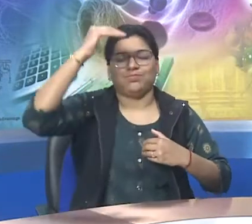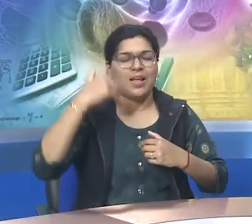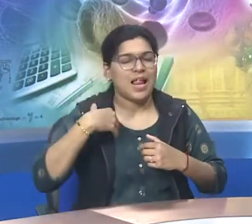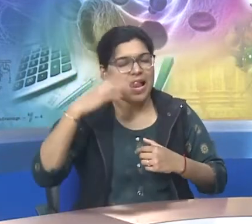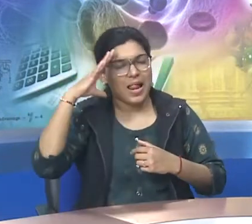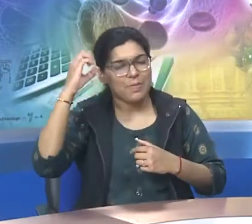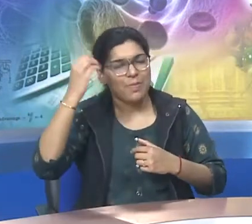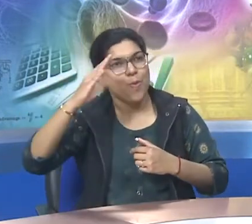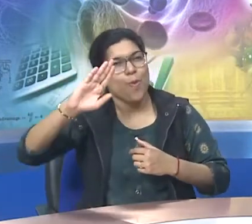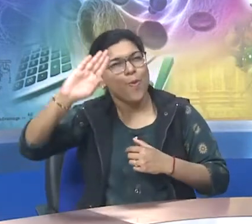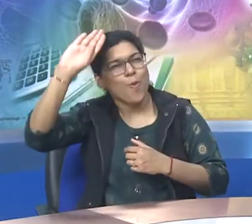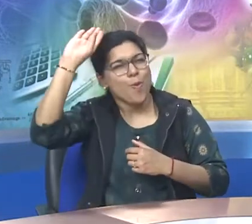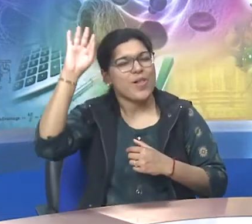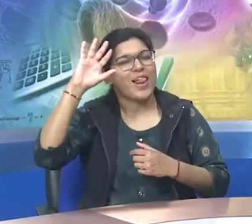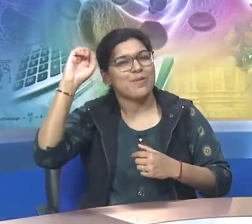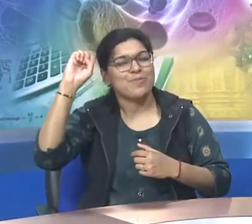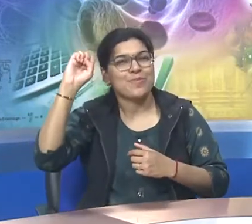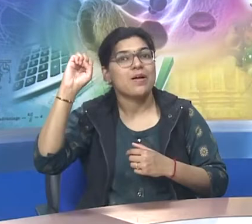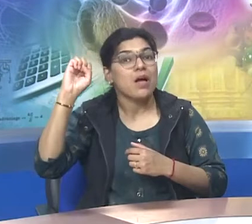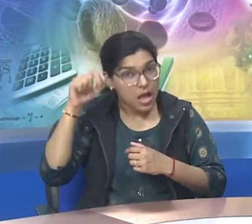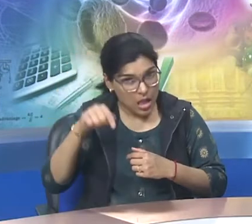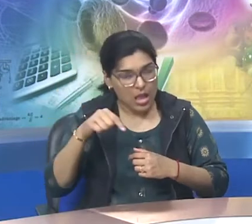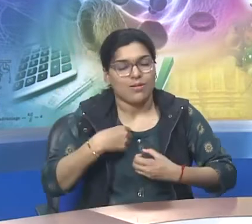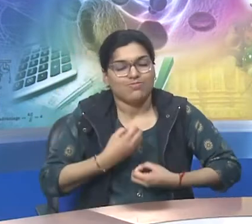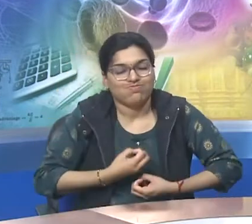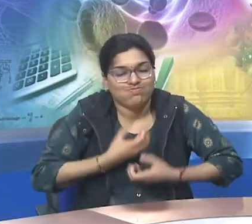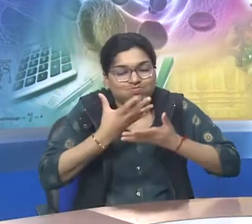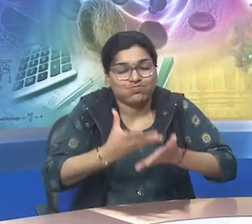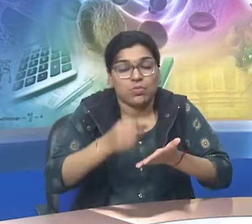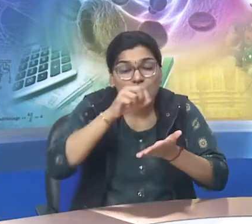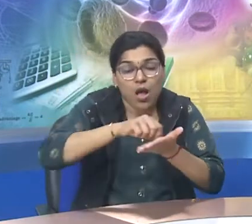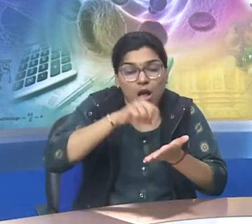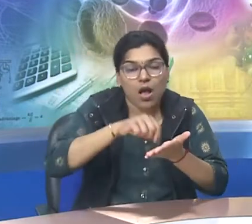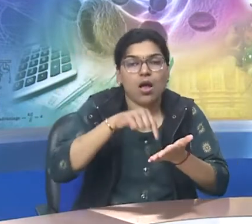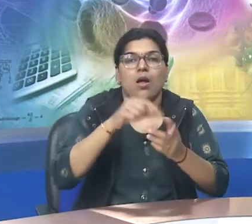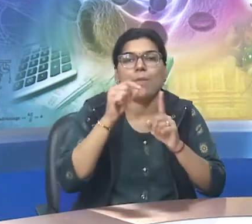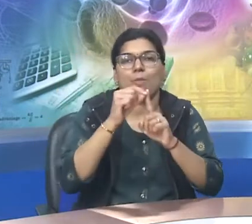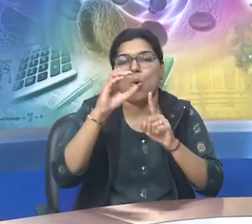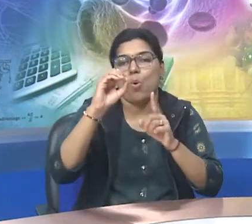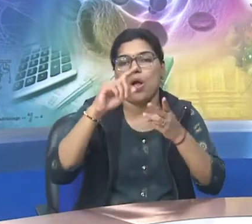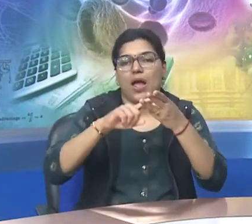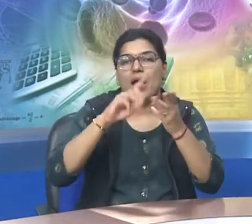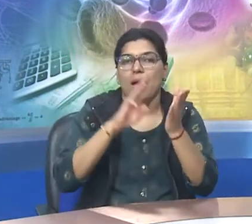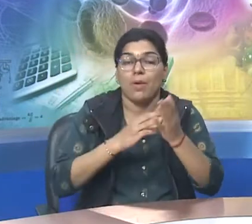Like when we think about the ancient time,